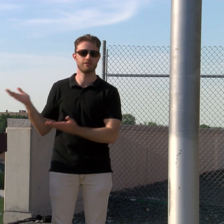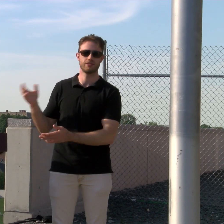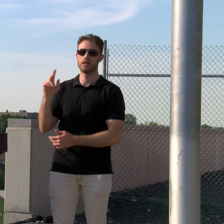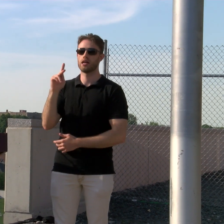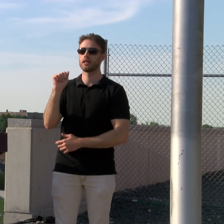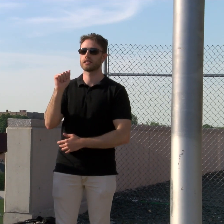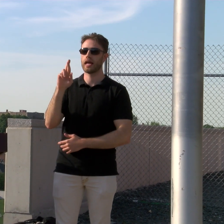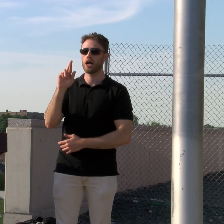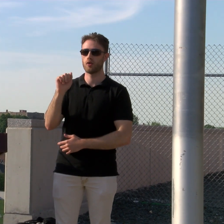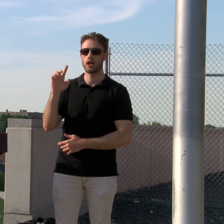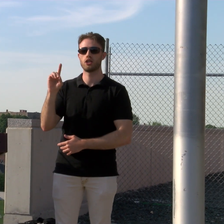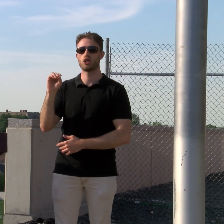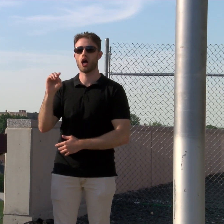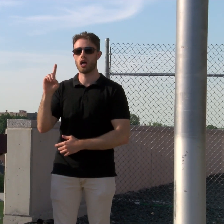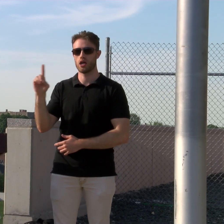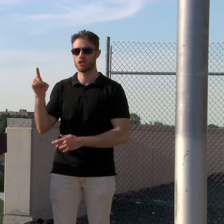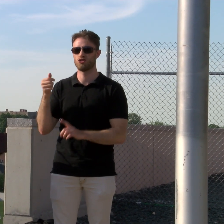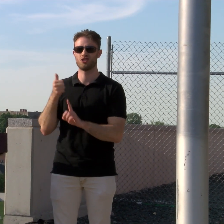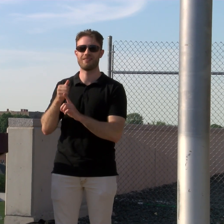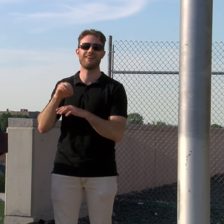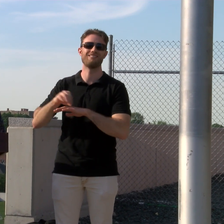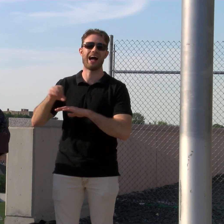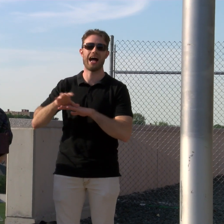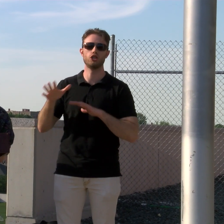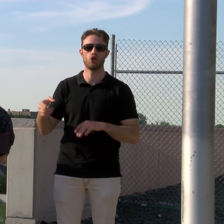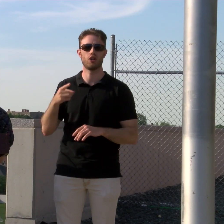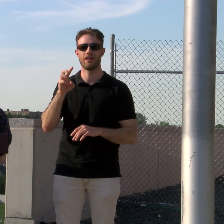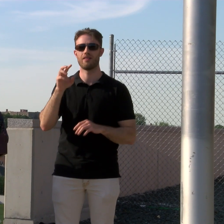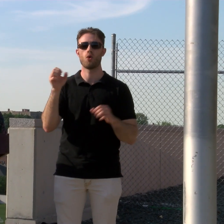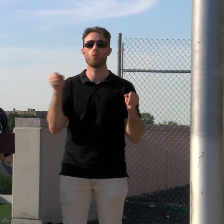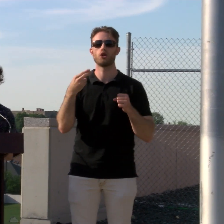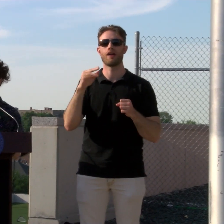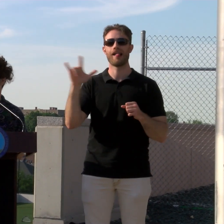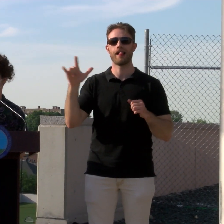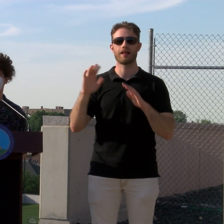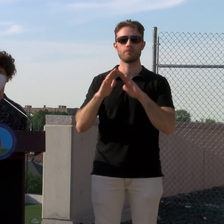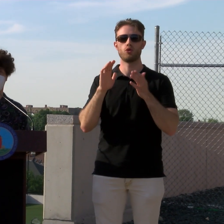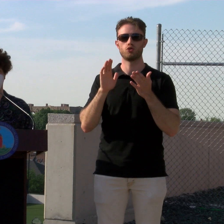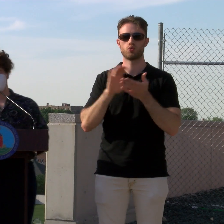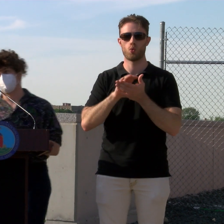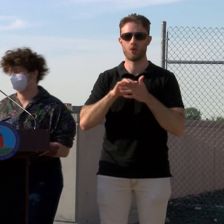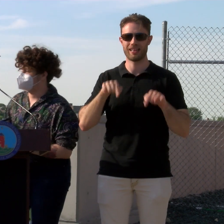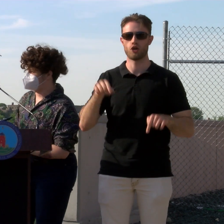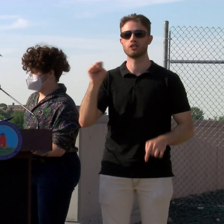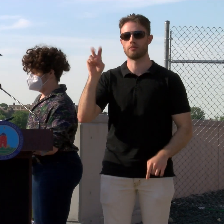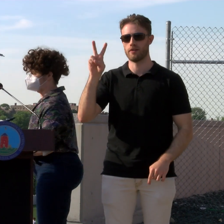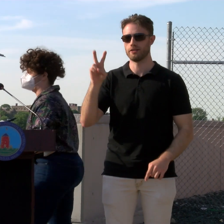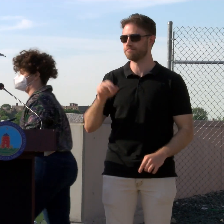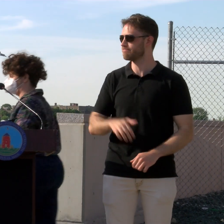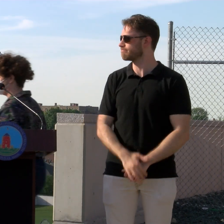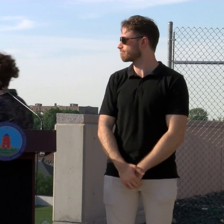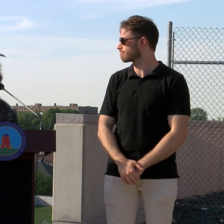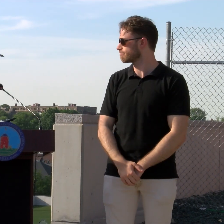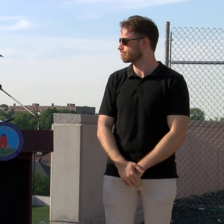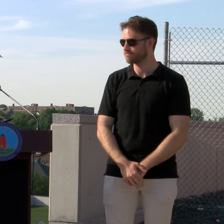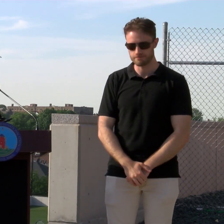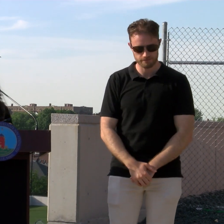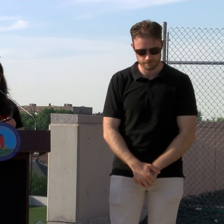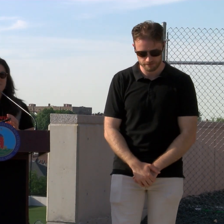Kara Dodd. Kara Dodd is an advisor at the Winter Hill Community School here in Somerville.